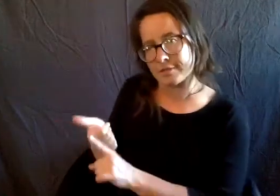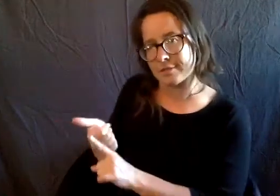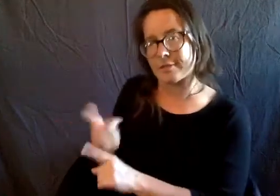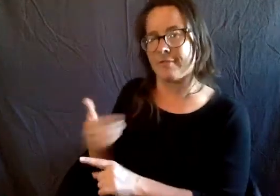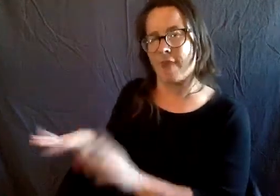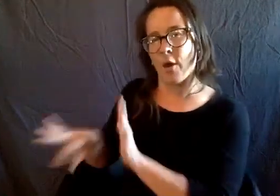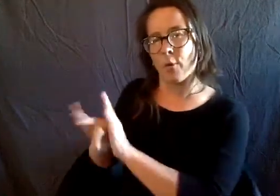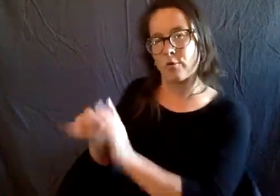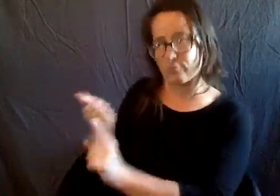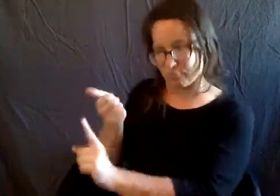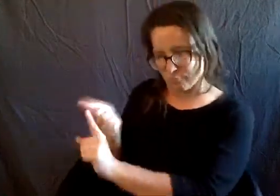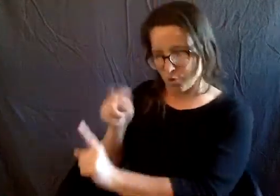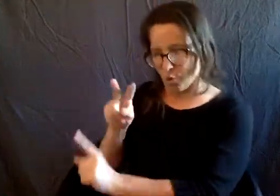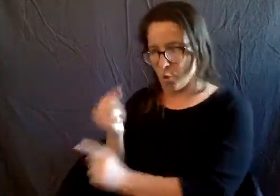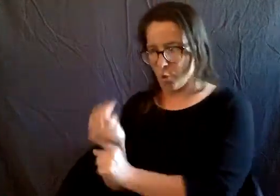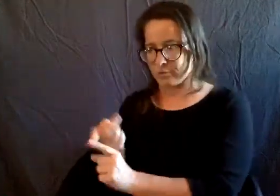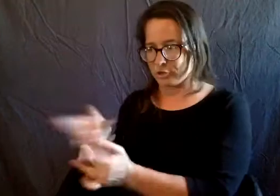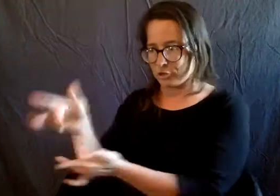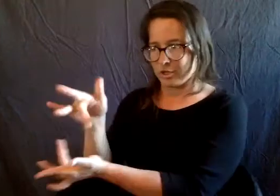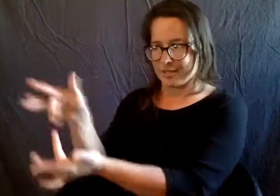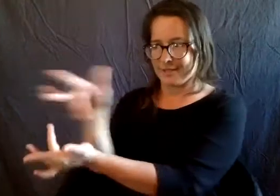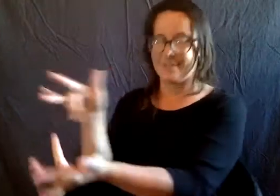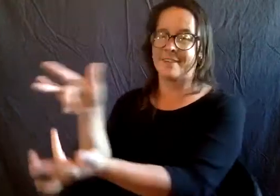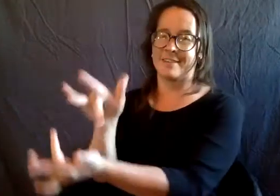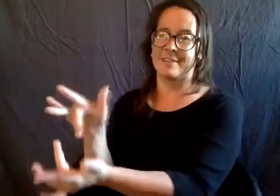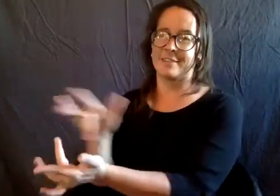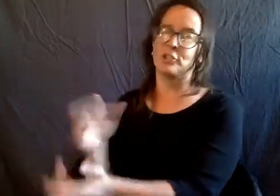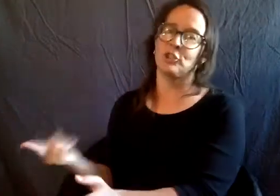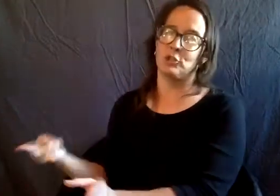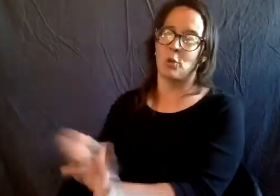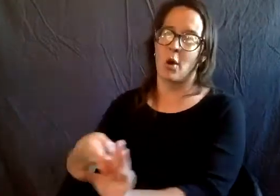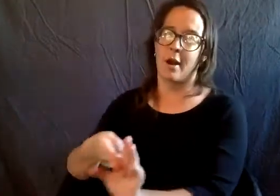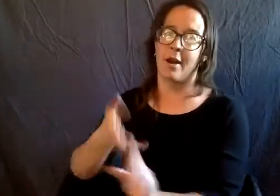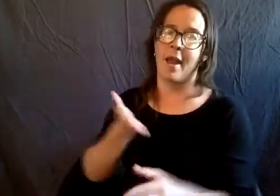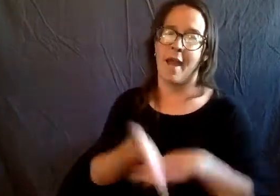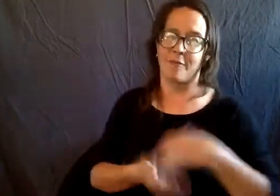found the program in different ways than I could. She came into Alateen after I did. Um,